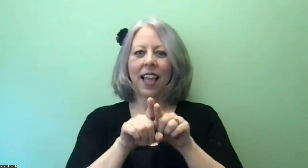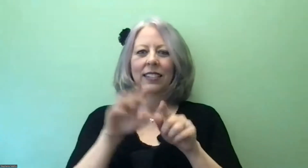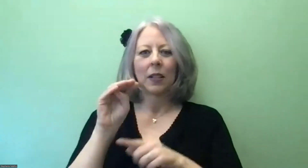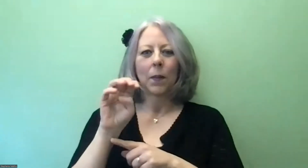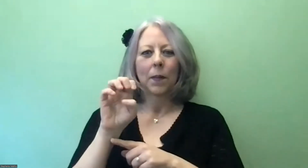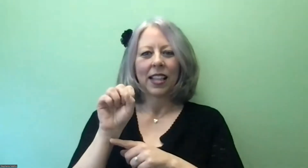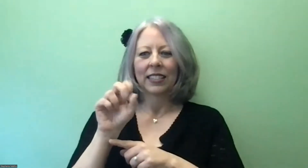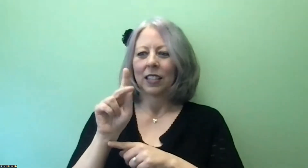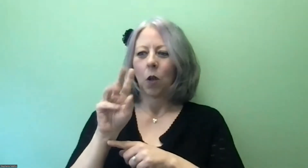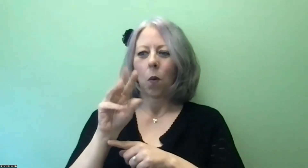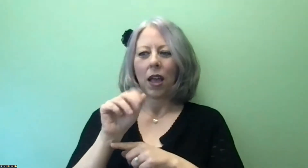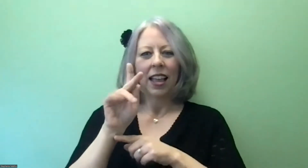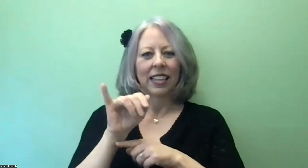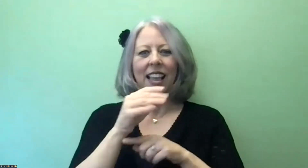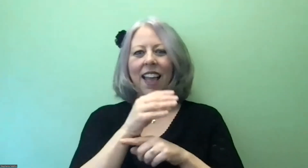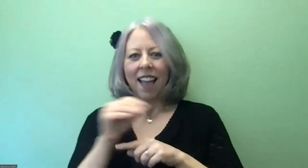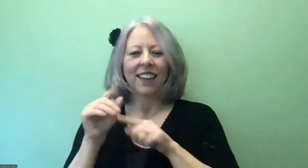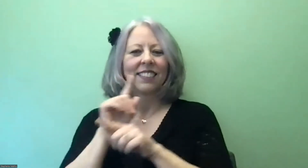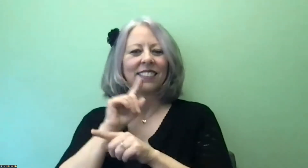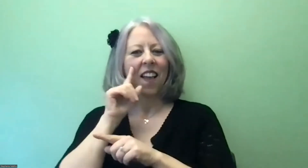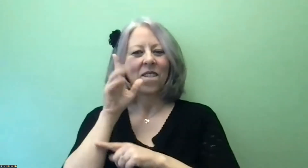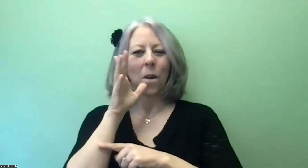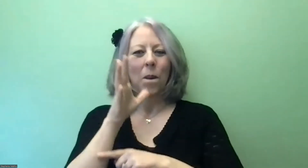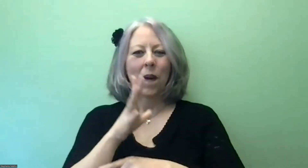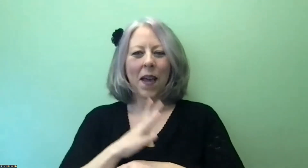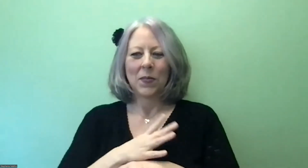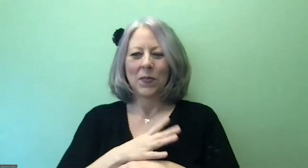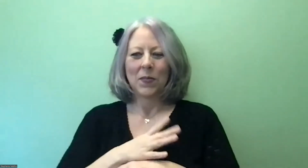and also she walks in the world as a deaf woman.